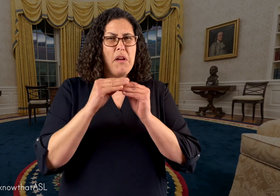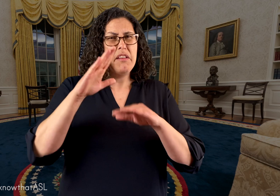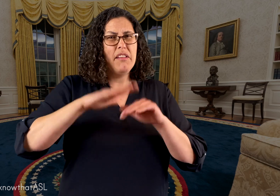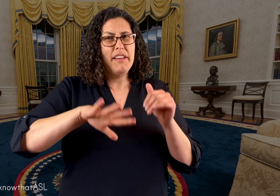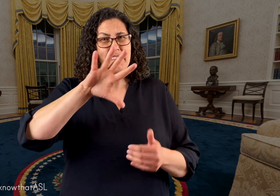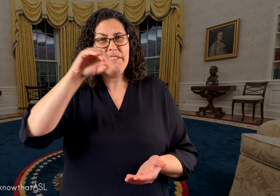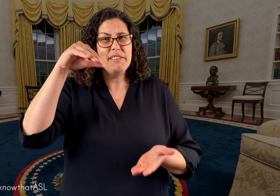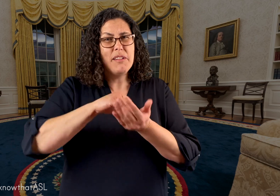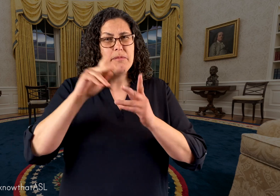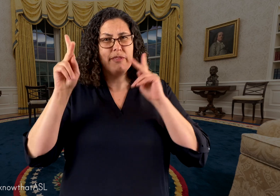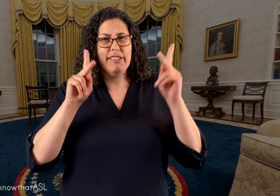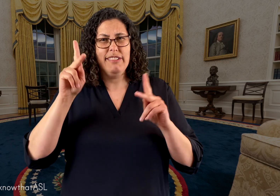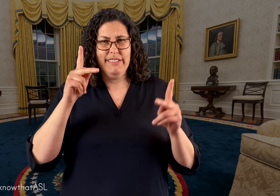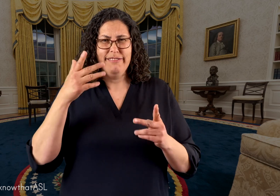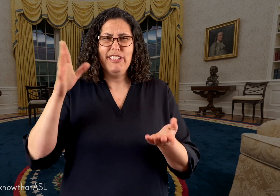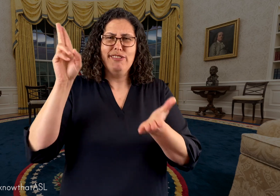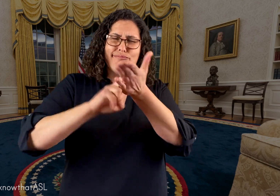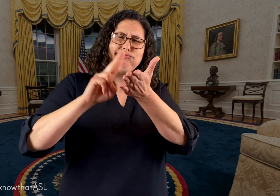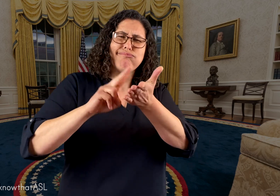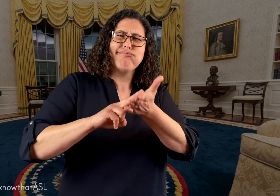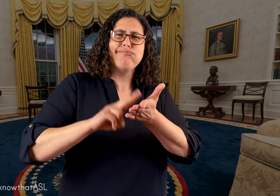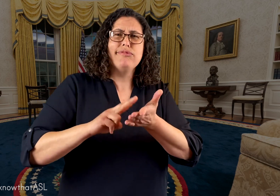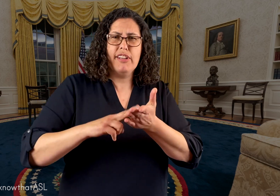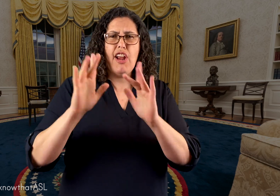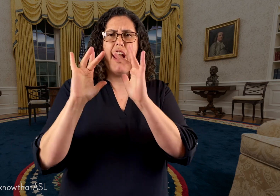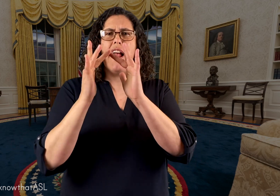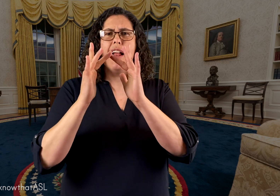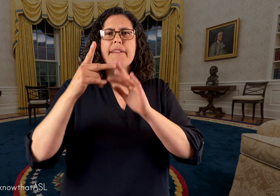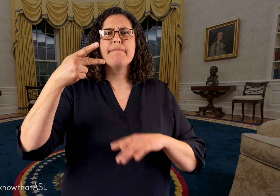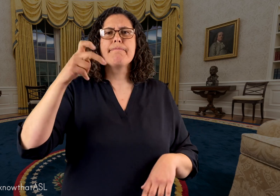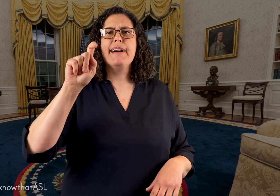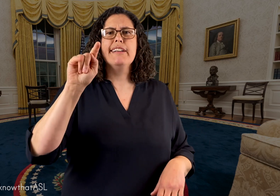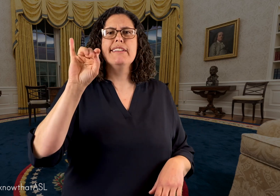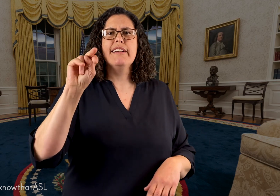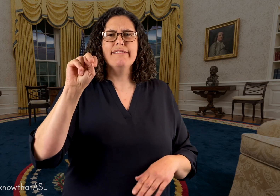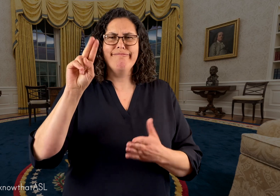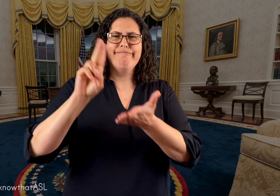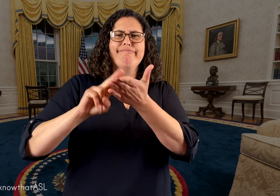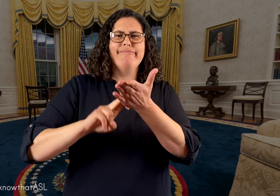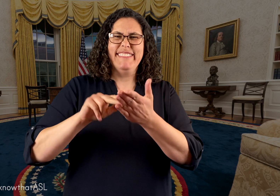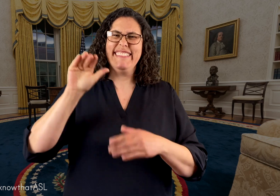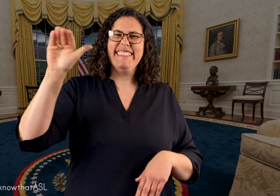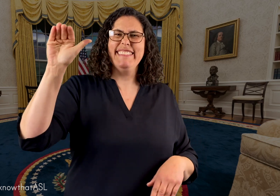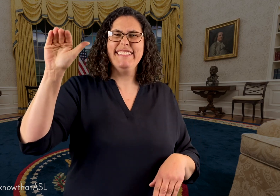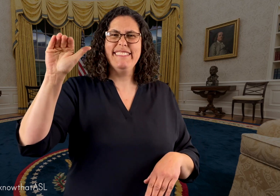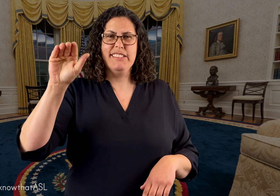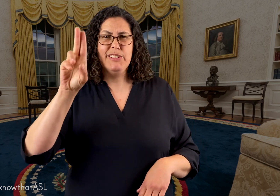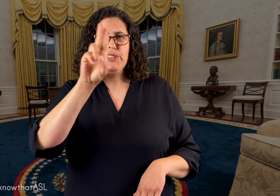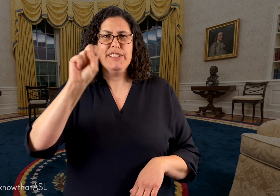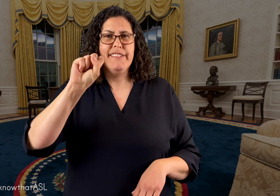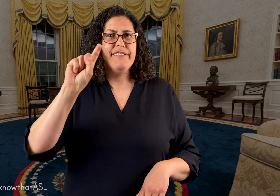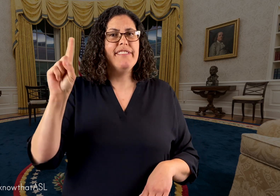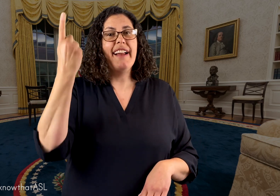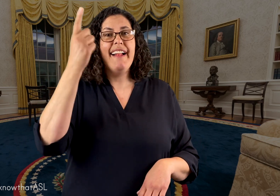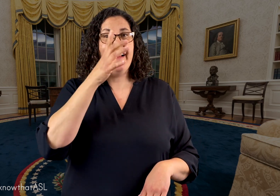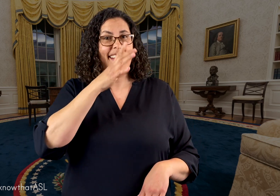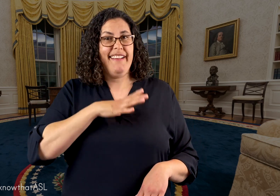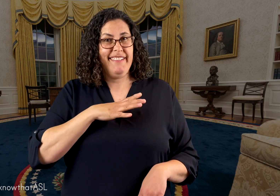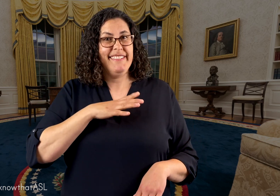There are also more than 50,000 people who have signed an online petition petitioning the U.S. First Lady, Jill